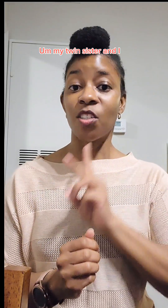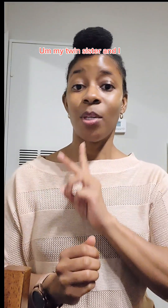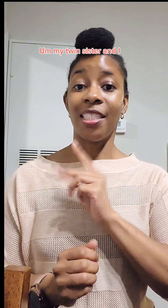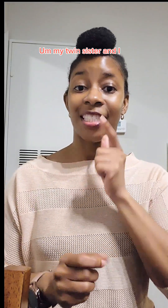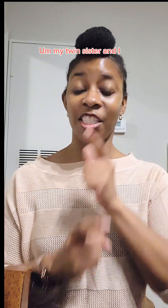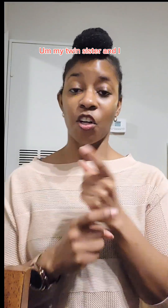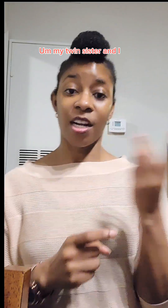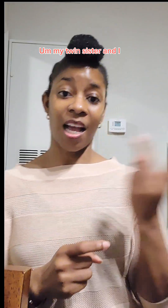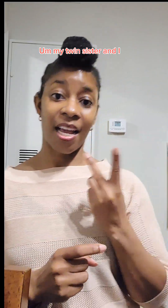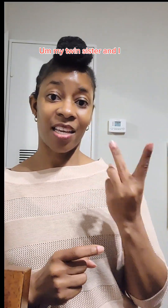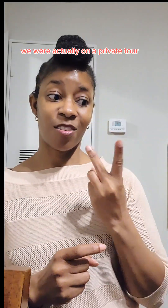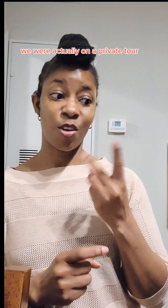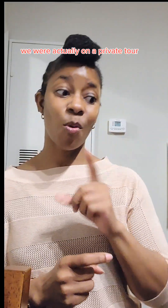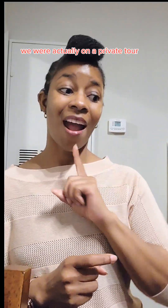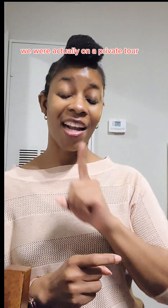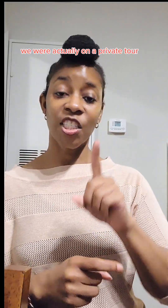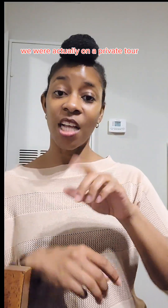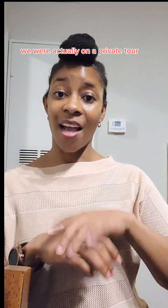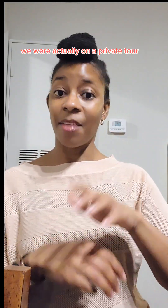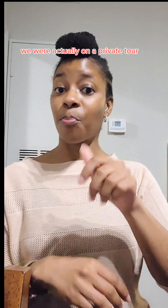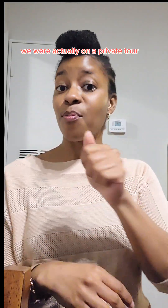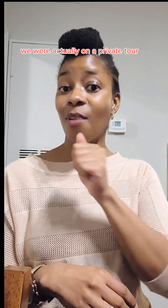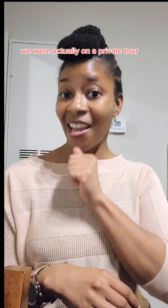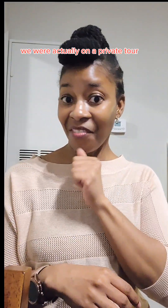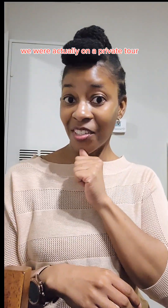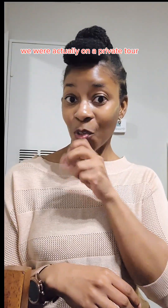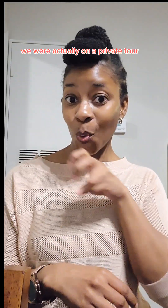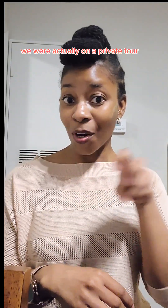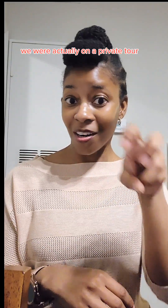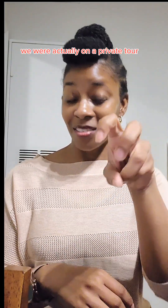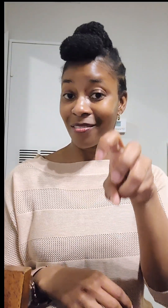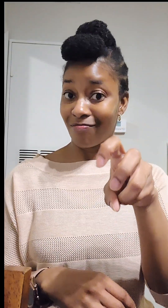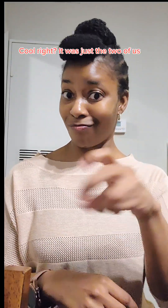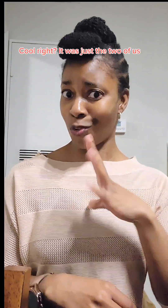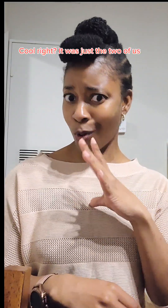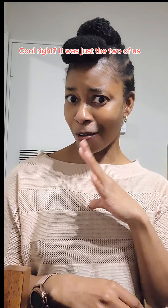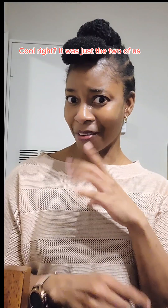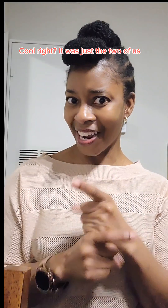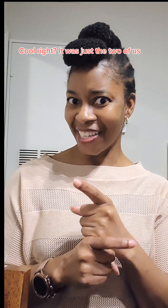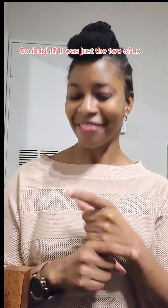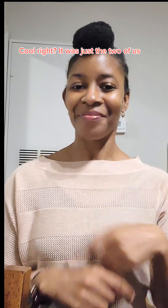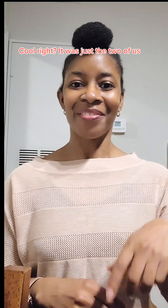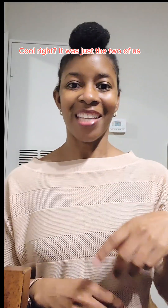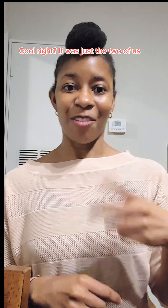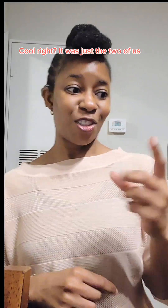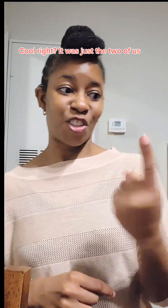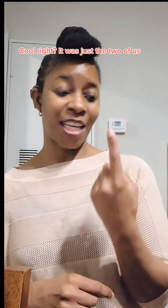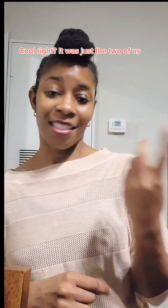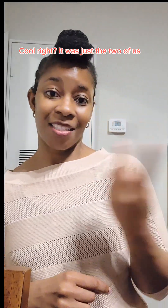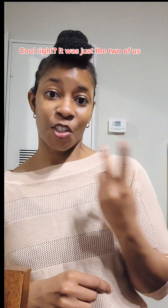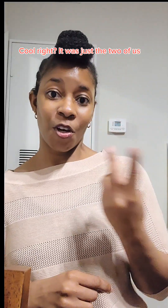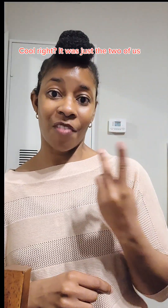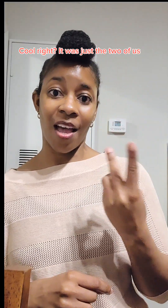twin sister and I, we were actually on a private tour. Cool, right? It was just the two of